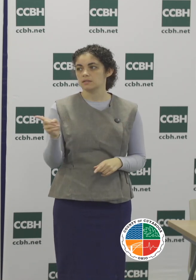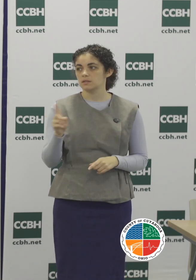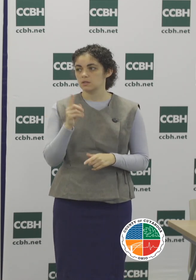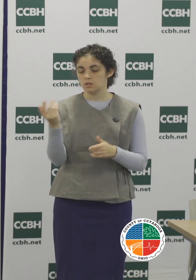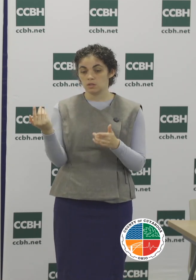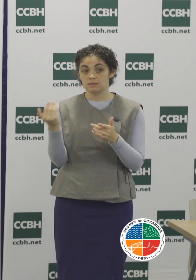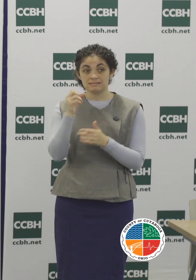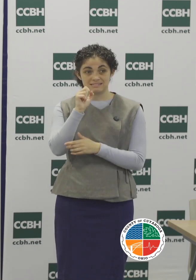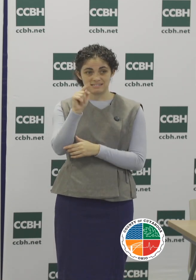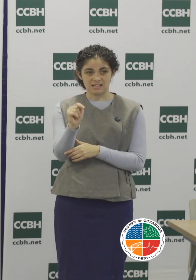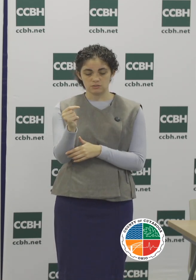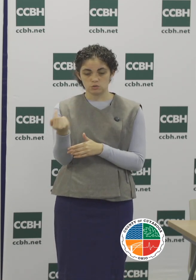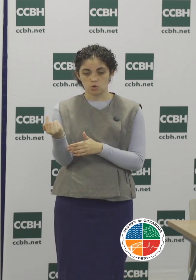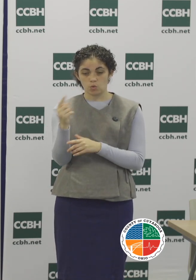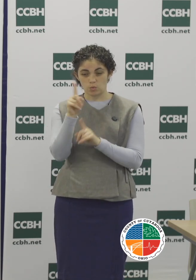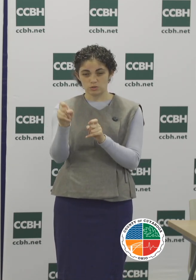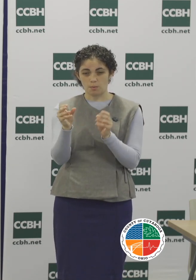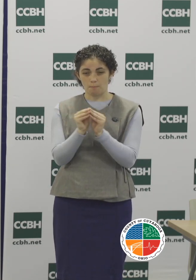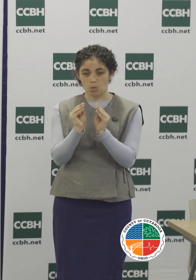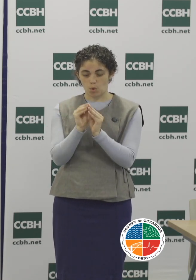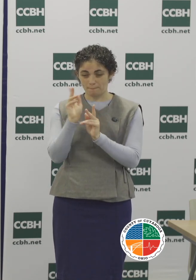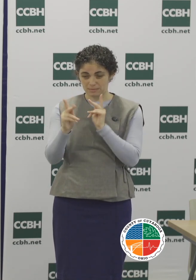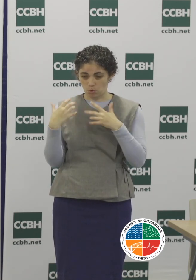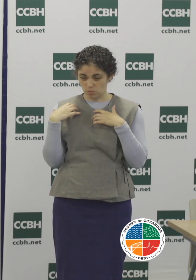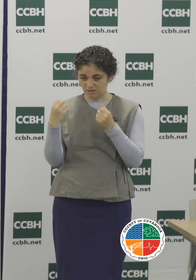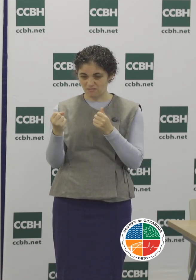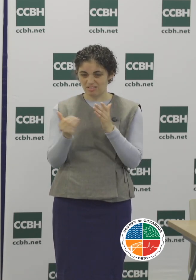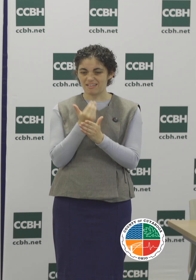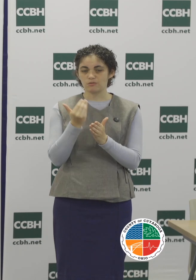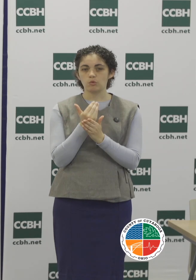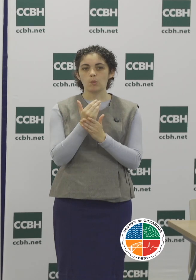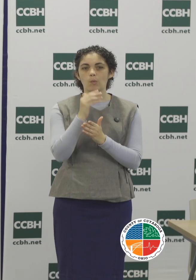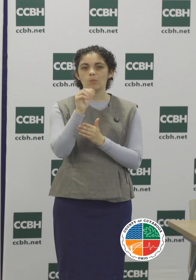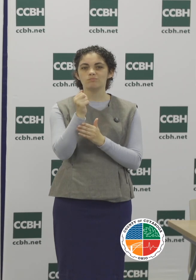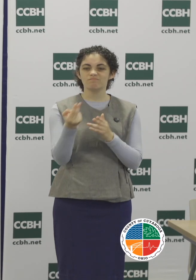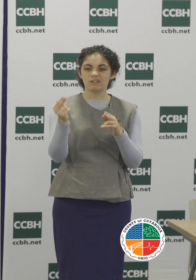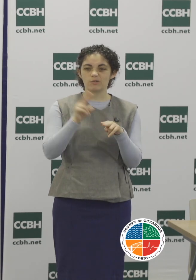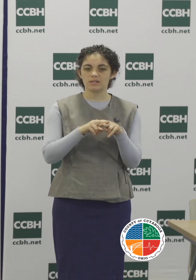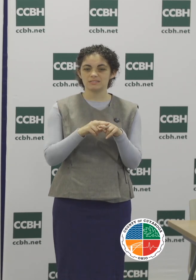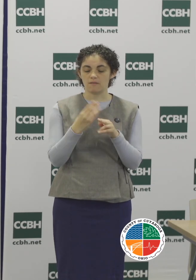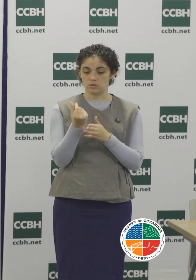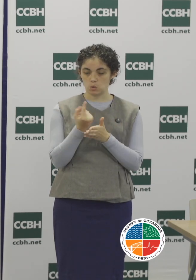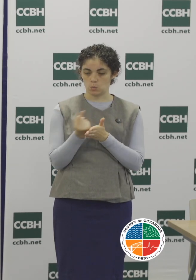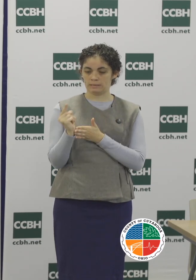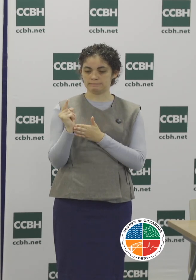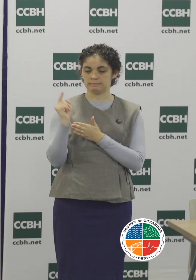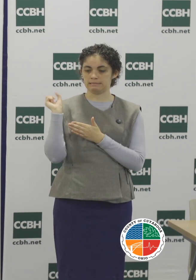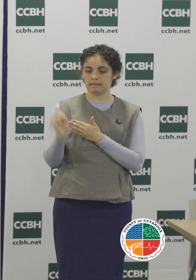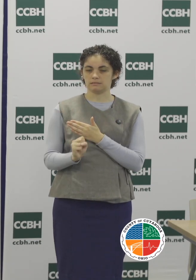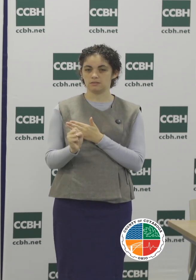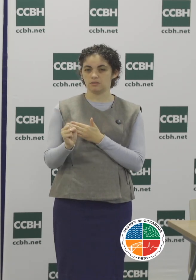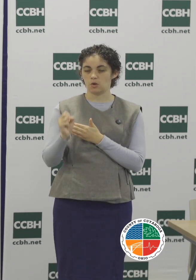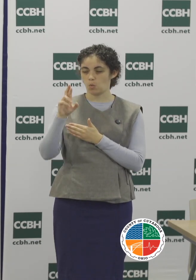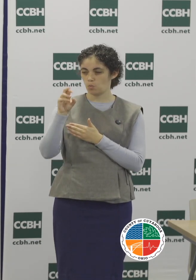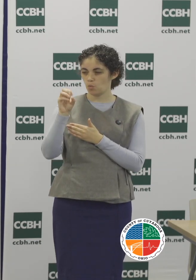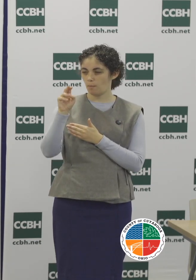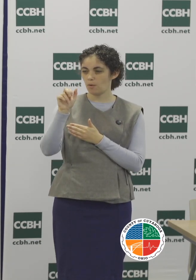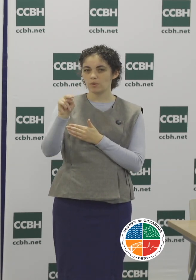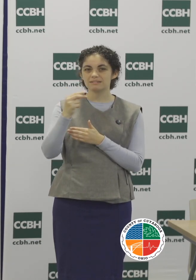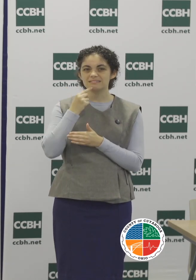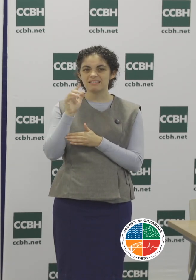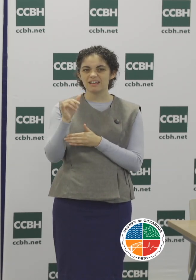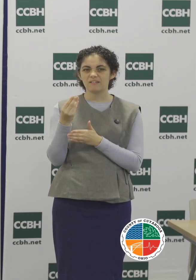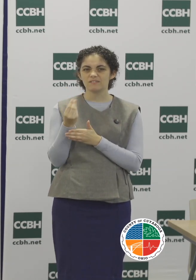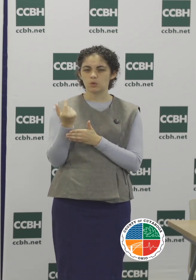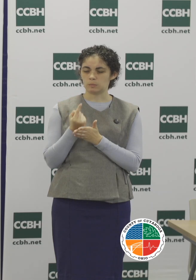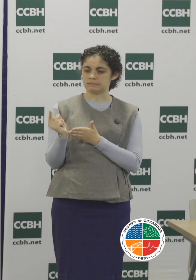question, Scott's question is, are there days where there are more people recovered than new cases? There were a few weeks ago, and I think you heard Ramona talk about that a few